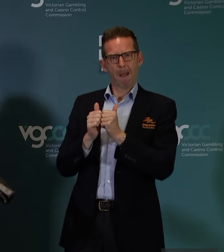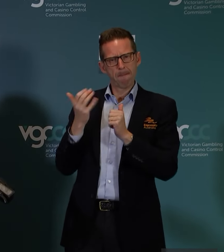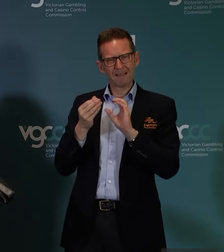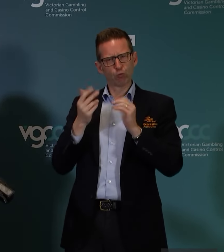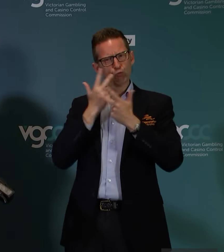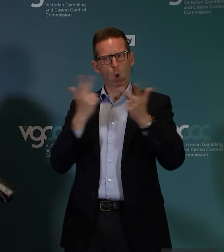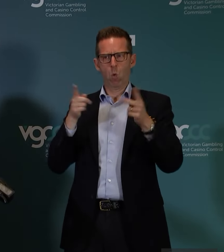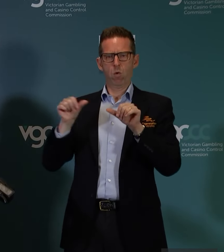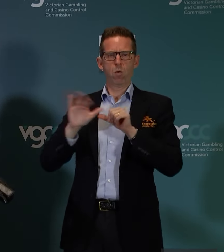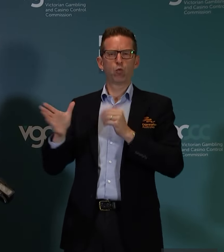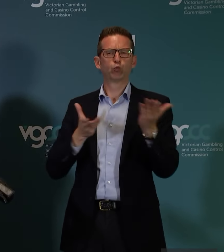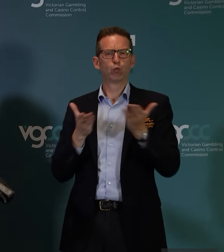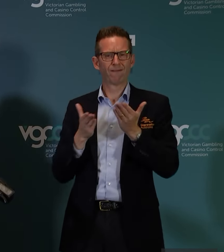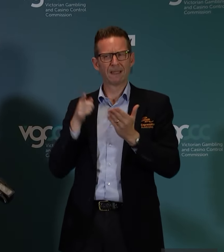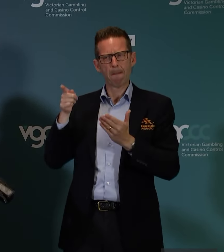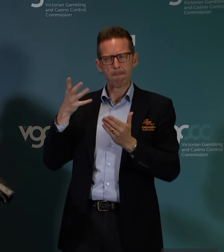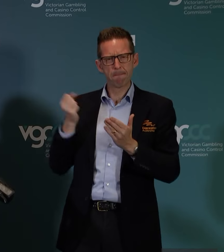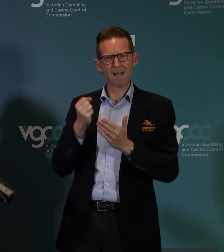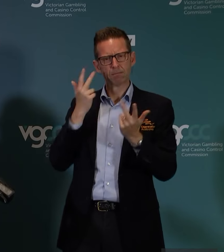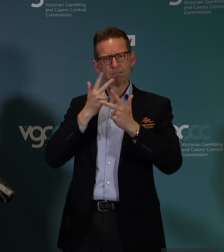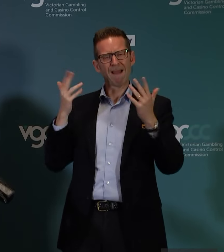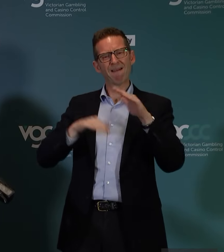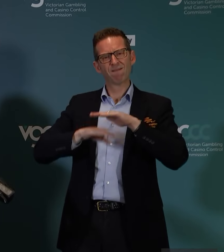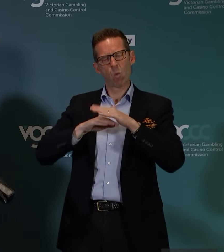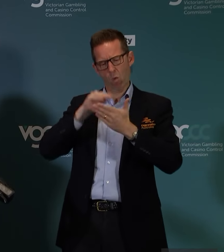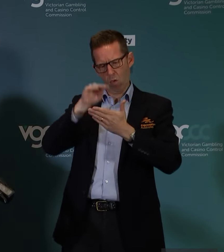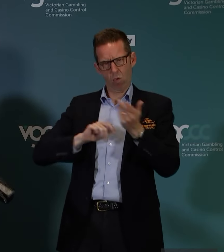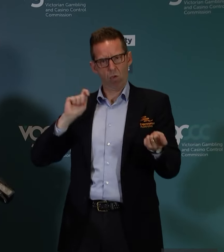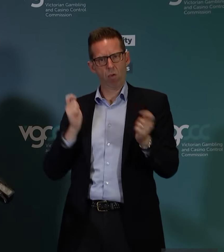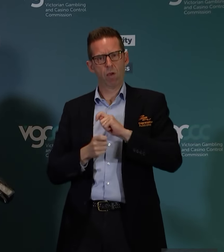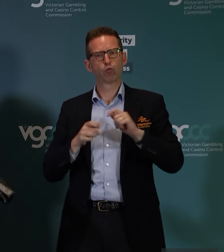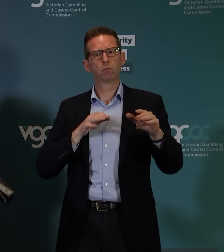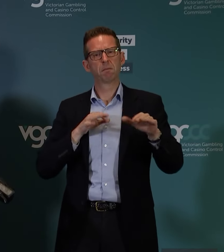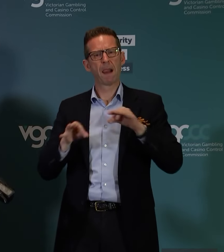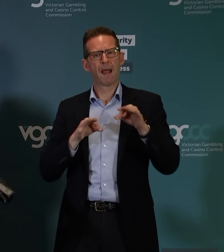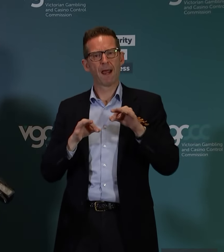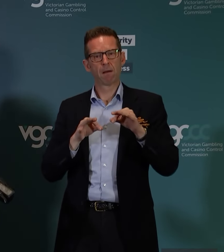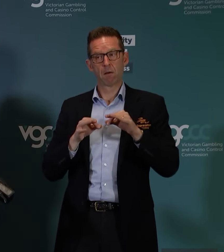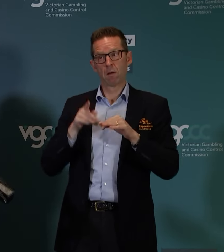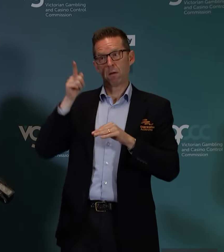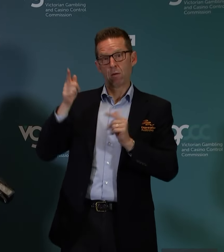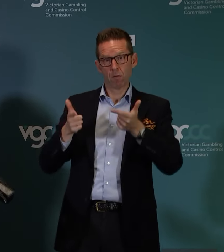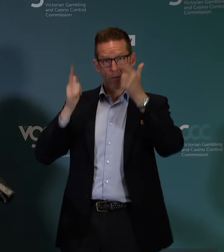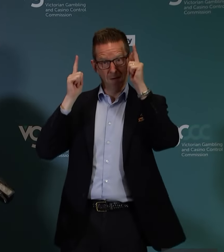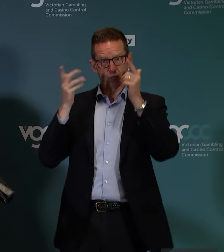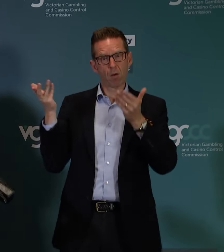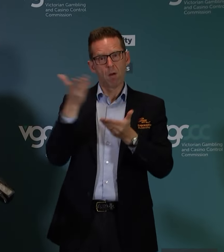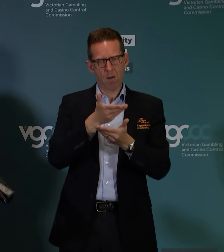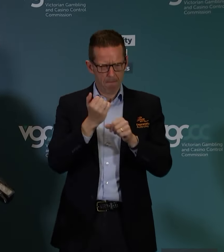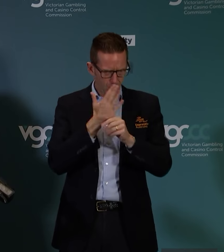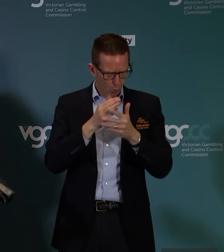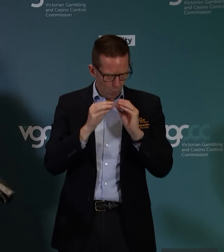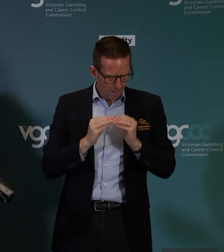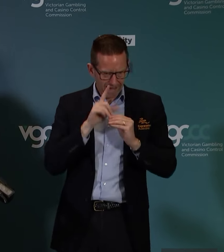excellent, it needed a comprehensive transformation plan referred to by the special manager to continue its reform efforts